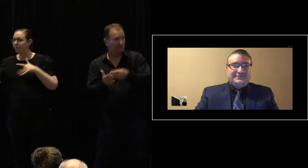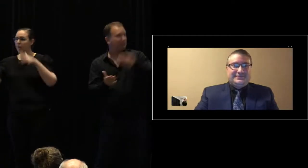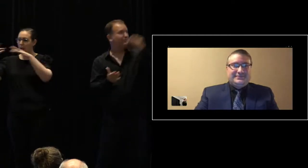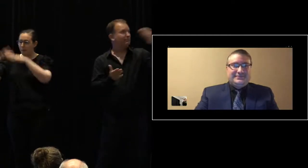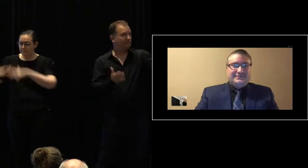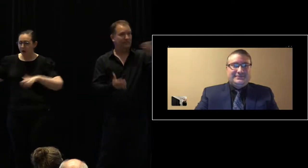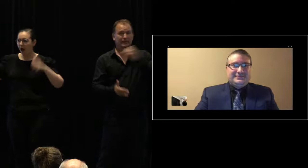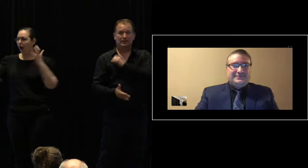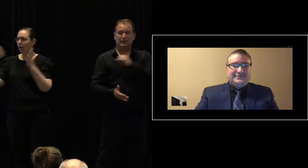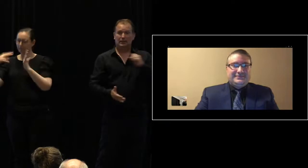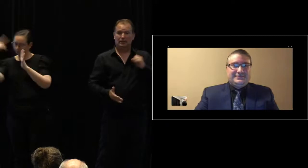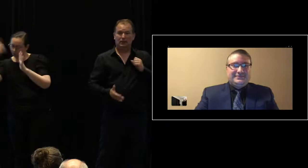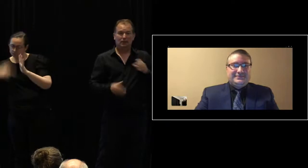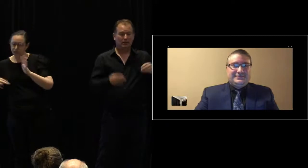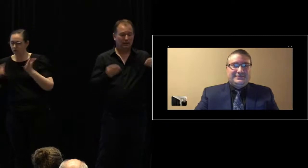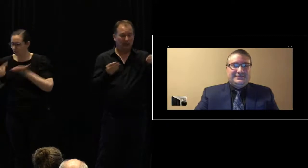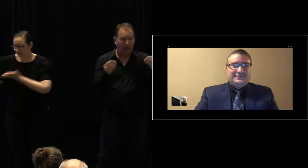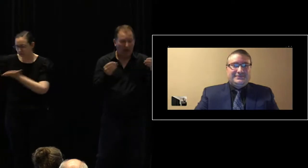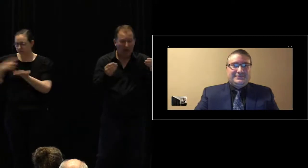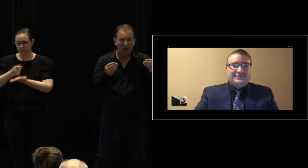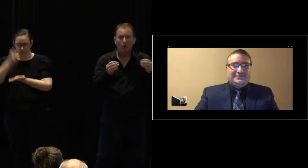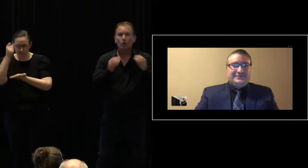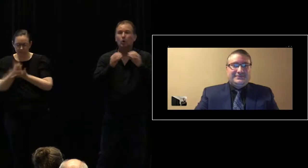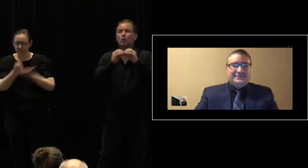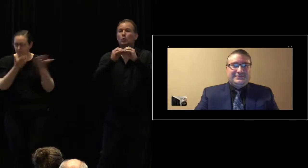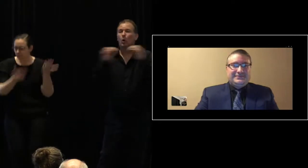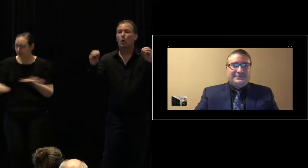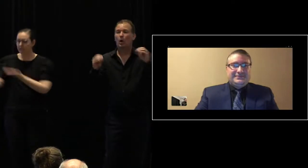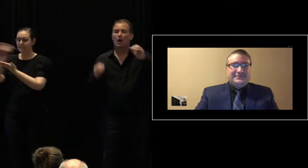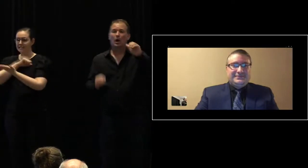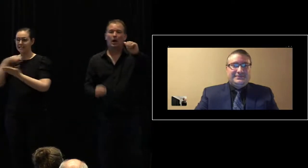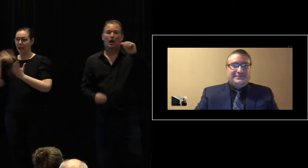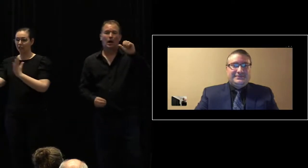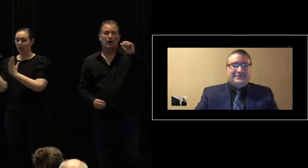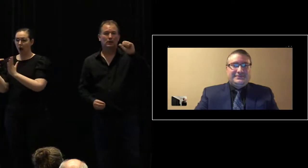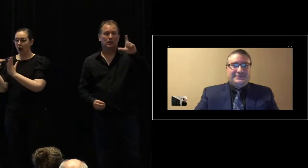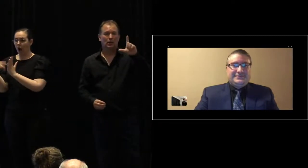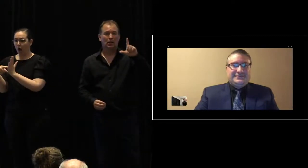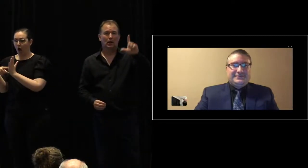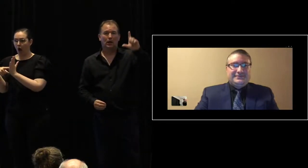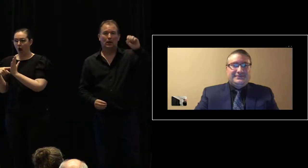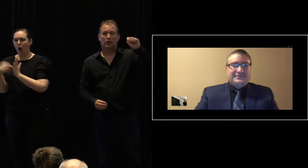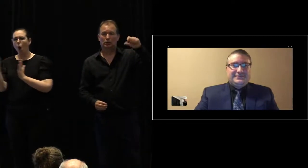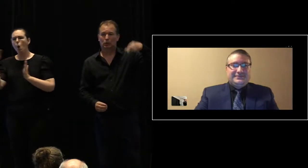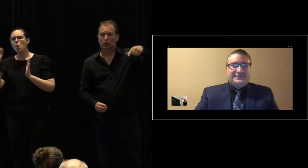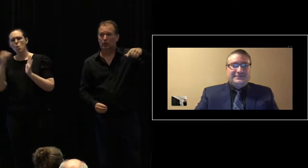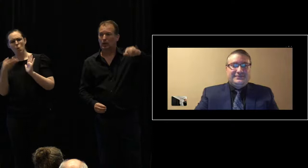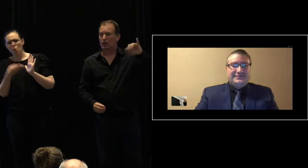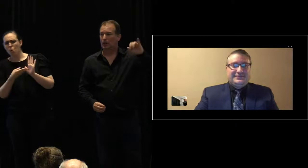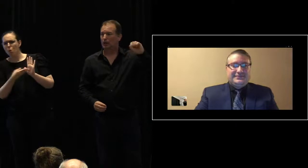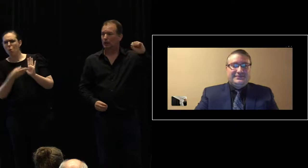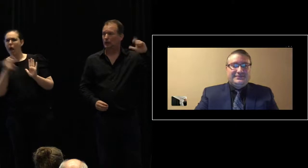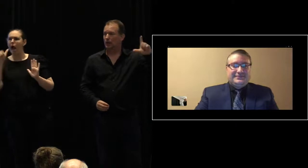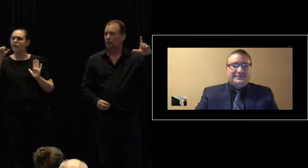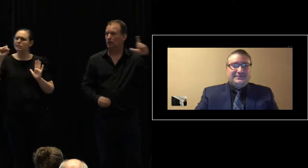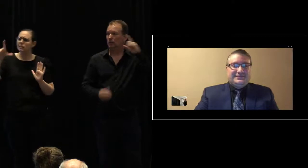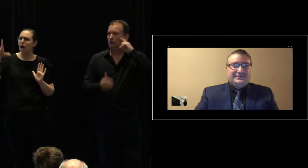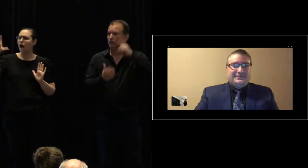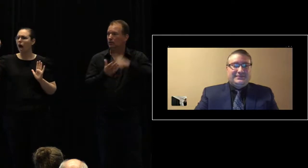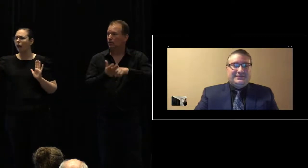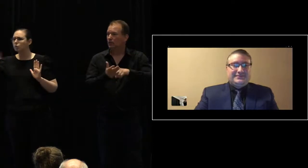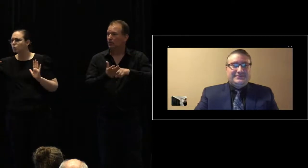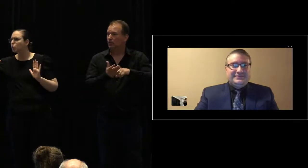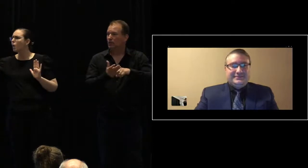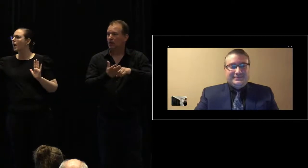the House and to the committee, and when the bill came to the Senate, there was no ASL,